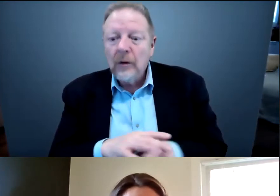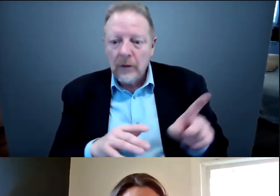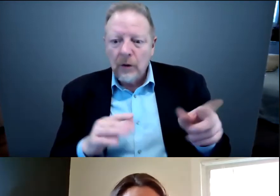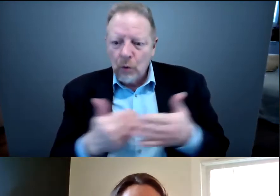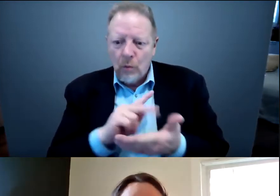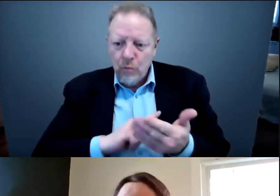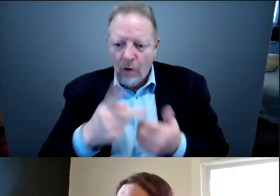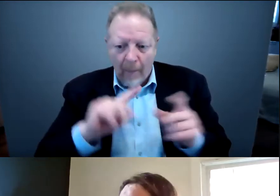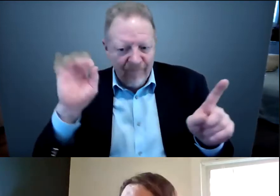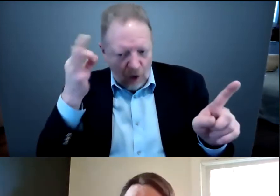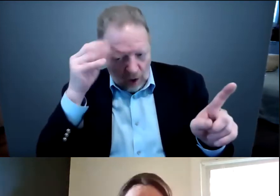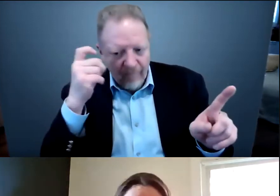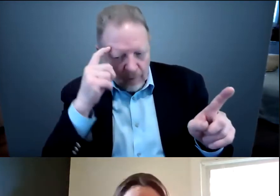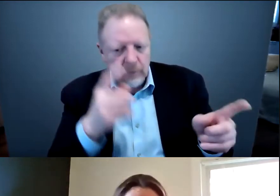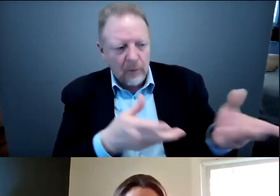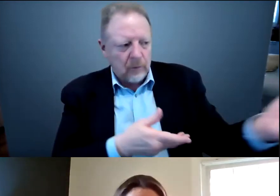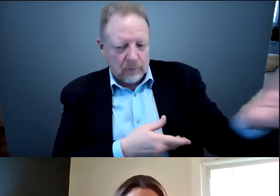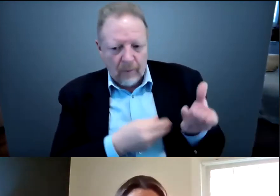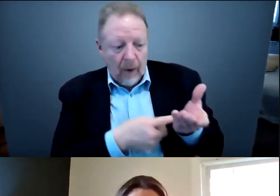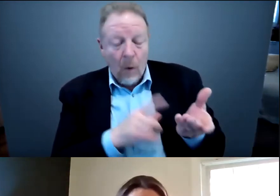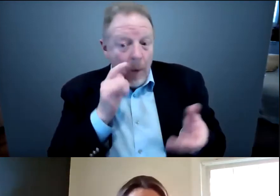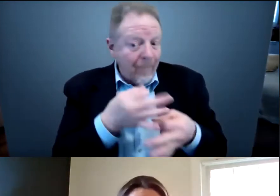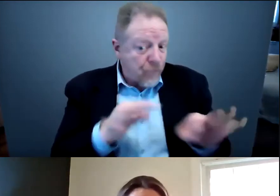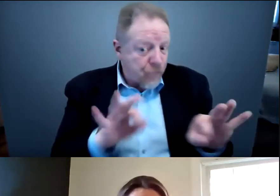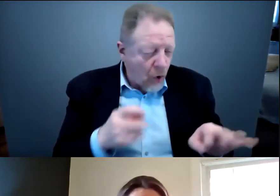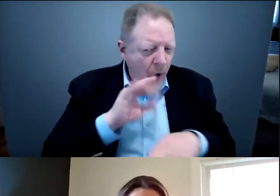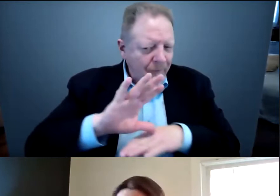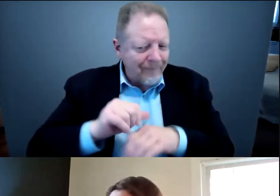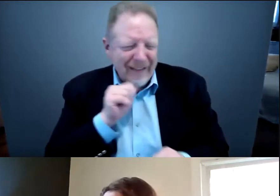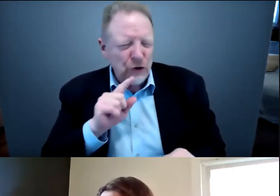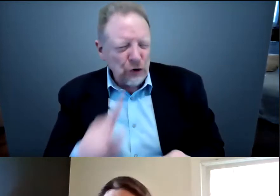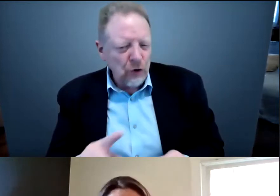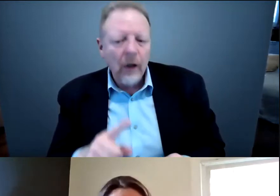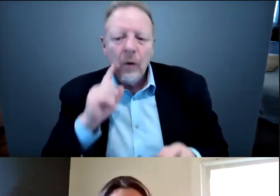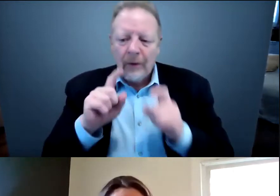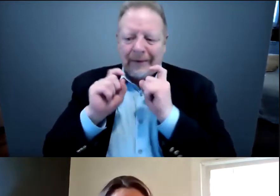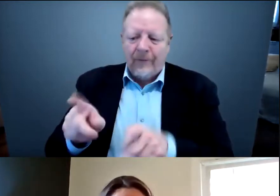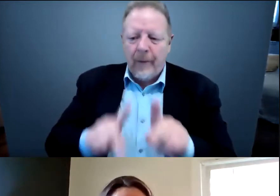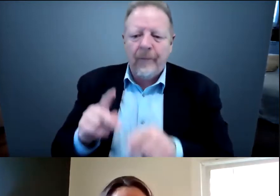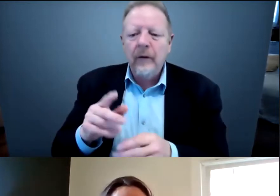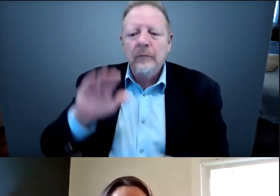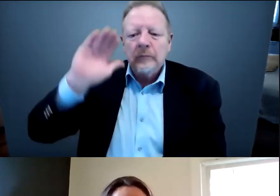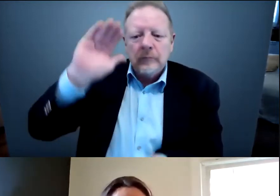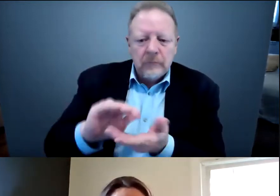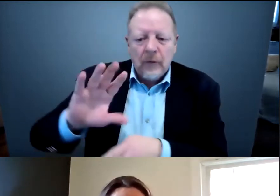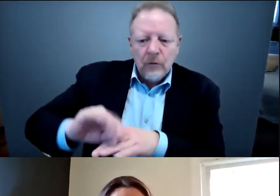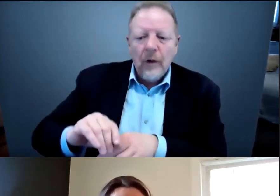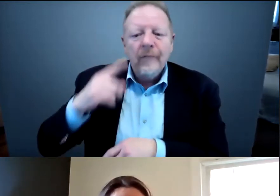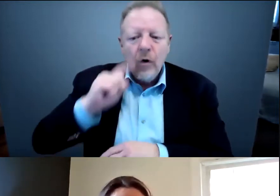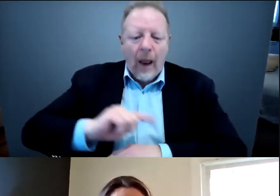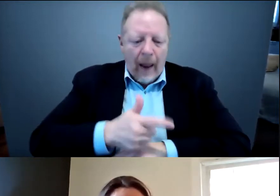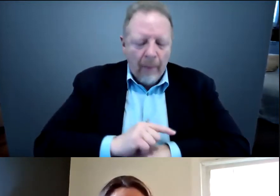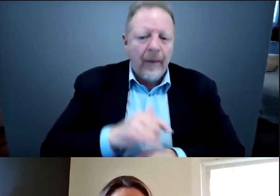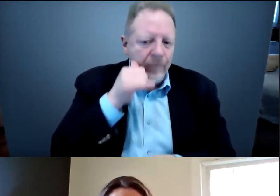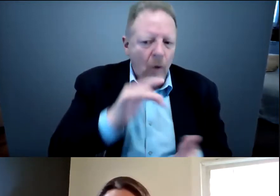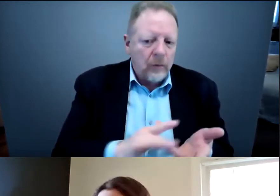give people, I don't know if it's going to be either free or reduced internet connectivity and money towards devices.